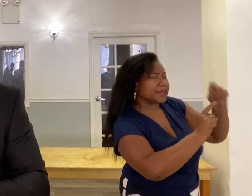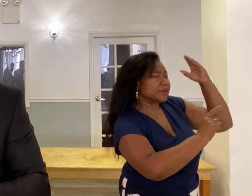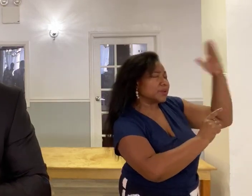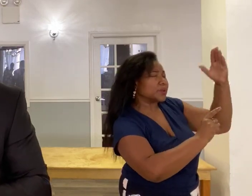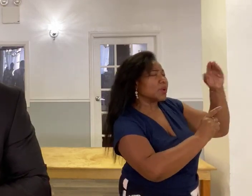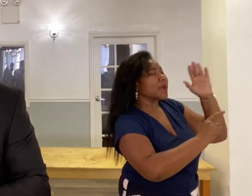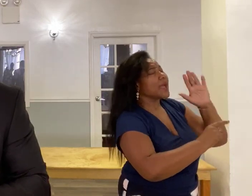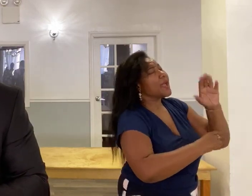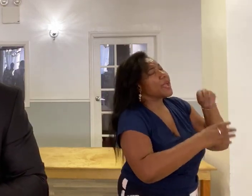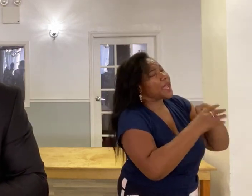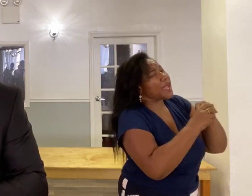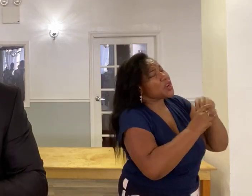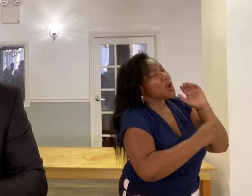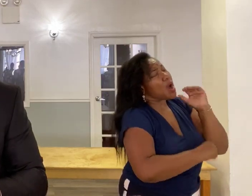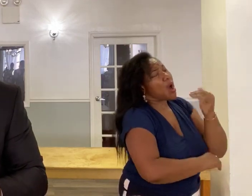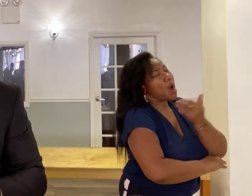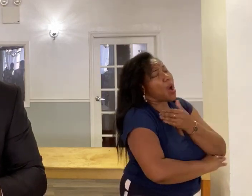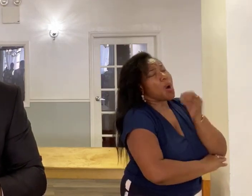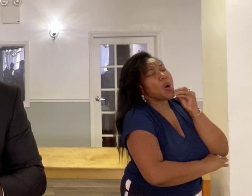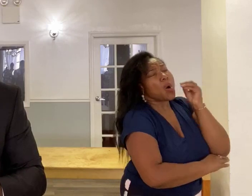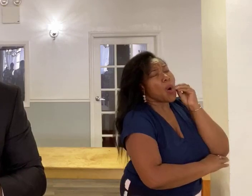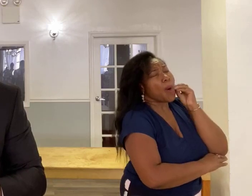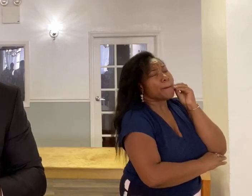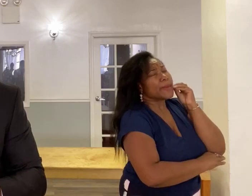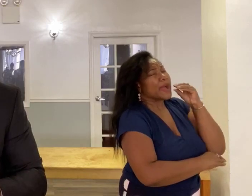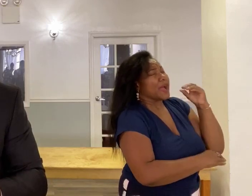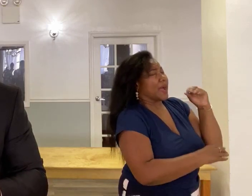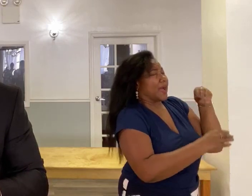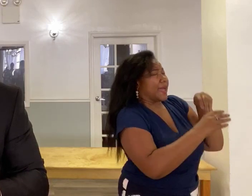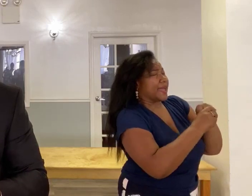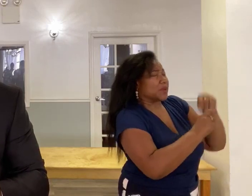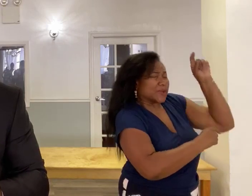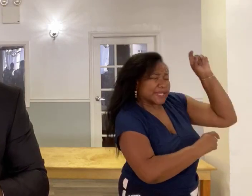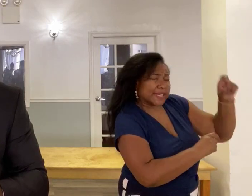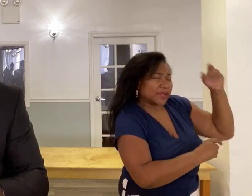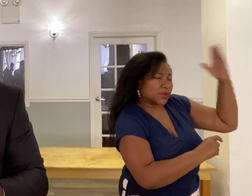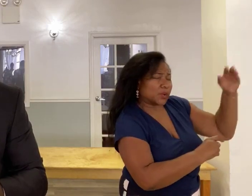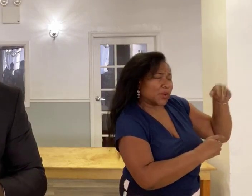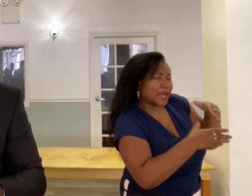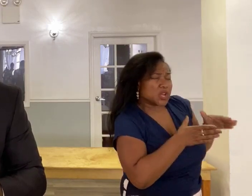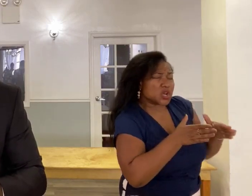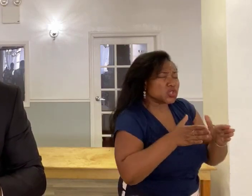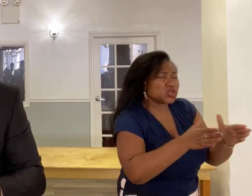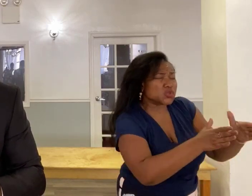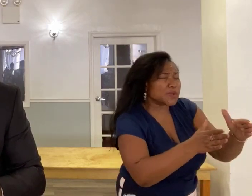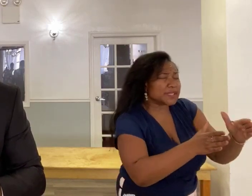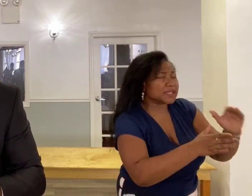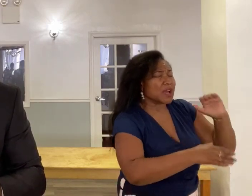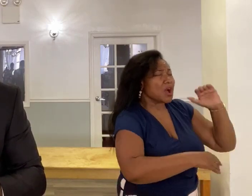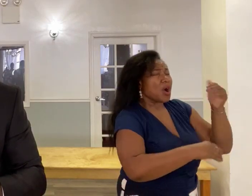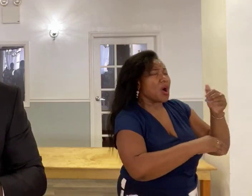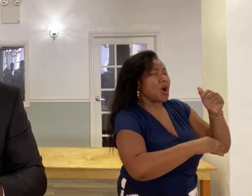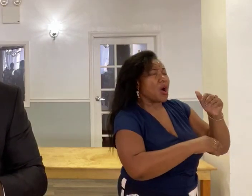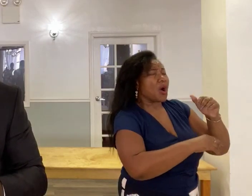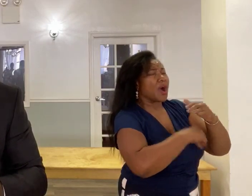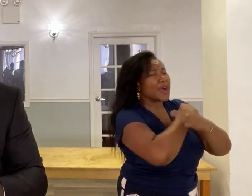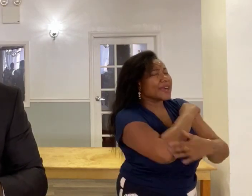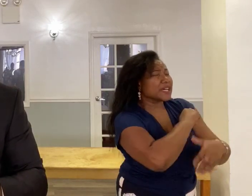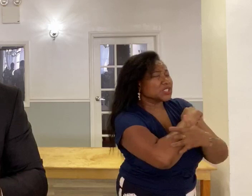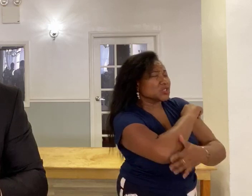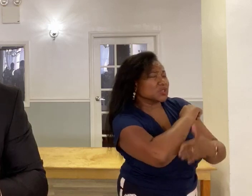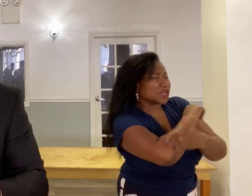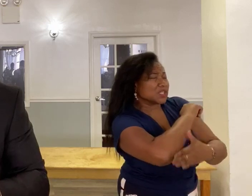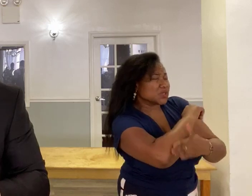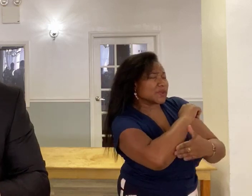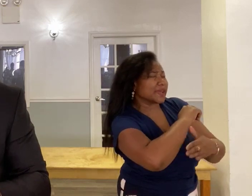in our homes. We need you in our streets, in our communities, in our nation. Dear Father, we pray that you would bless